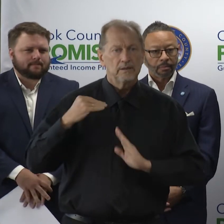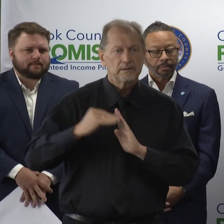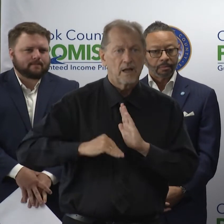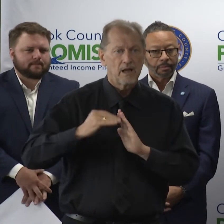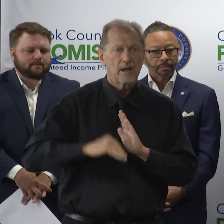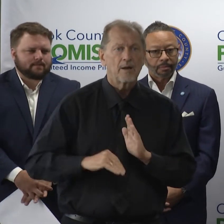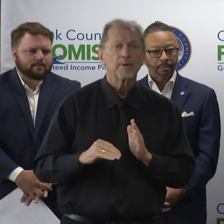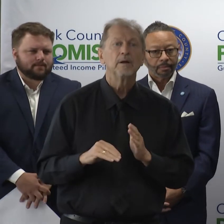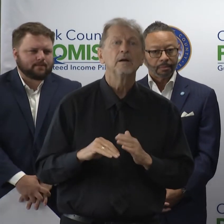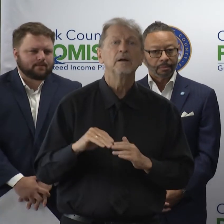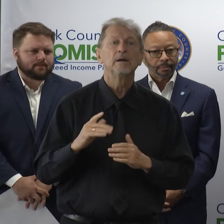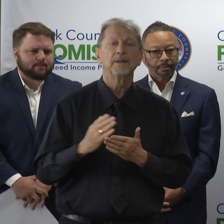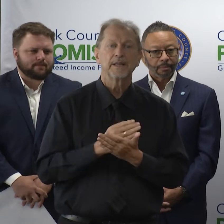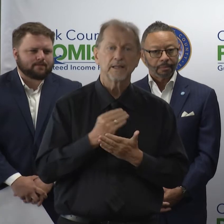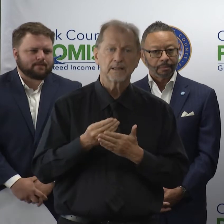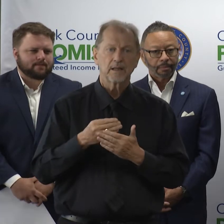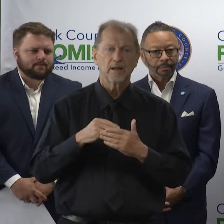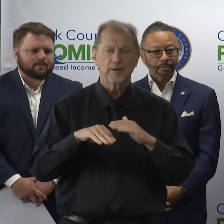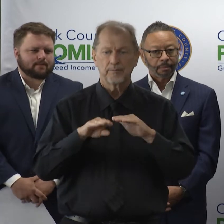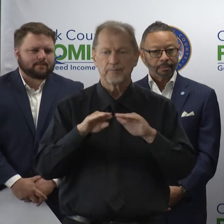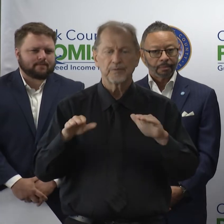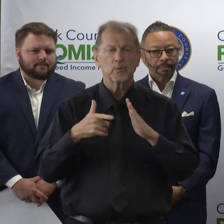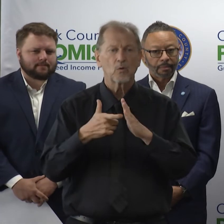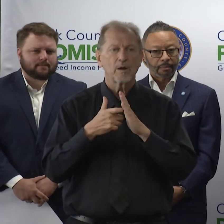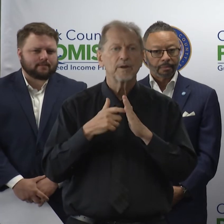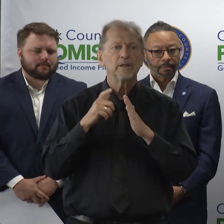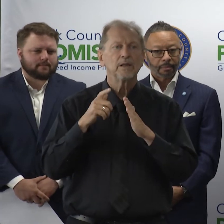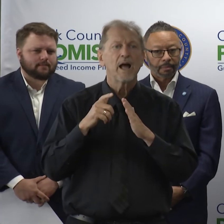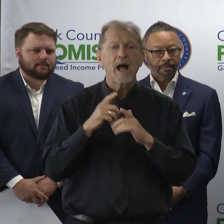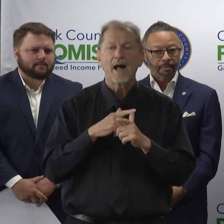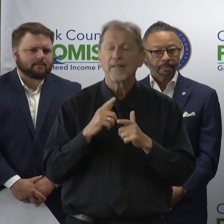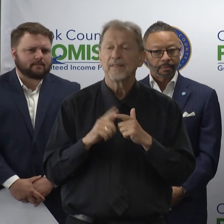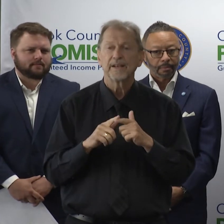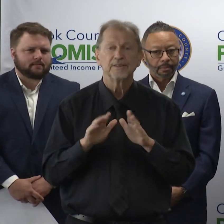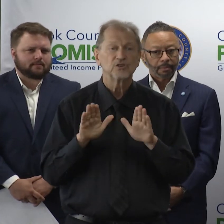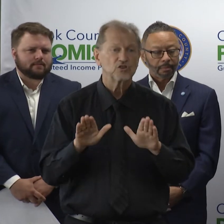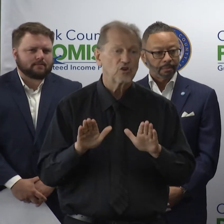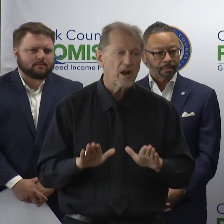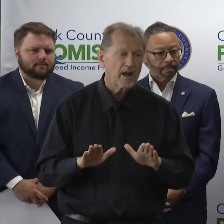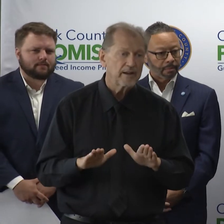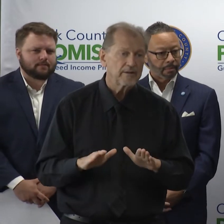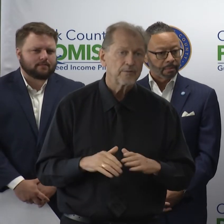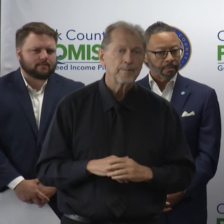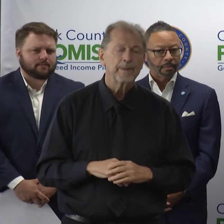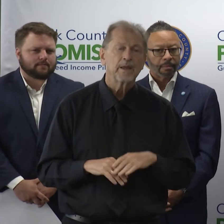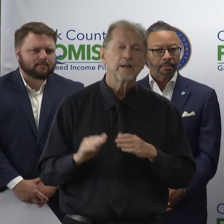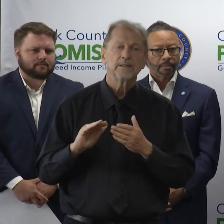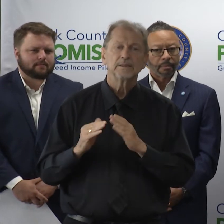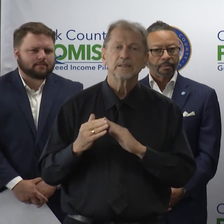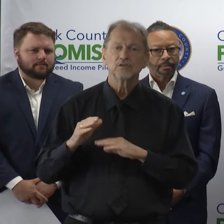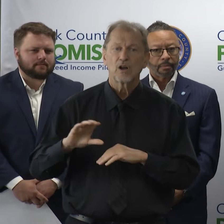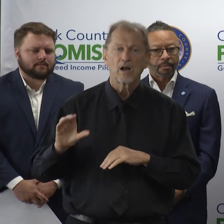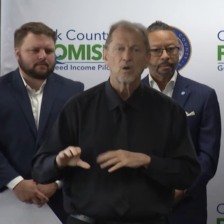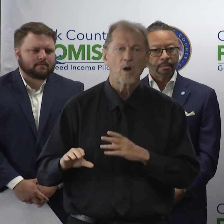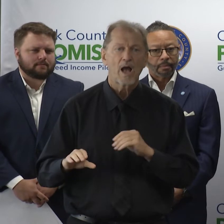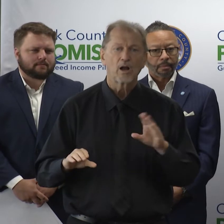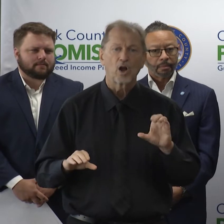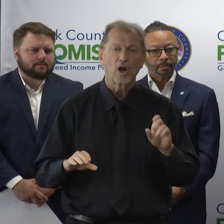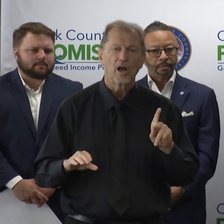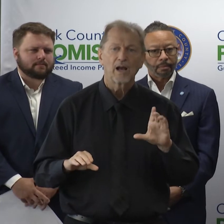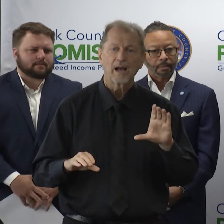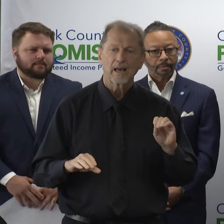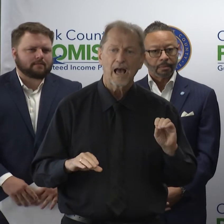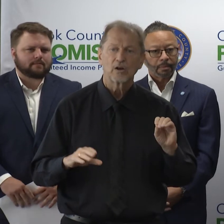to meet, and it's great. I mean, for the city of Chicago and Cook County to